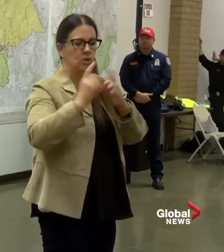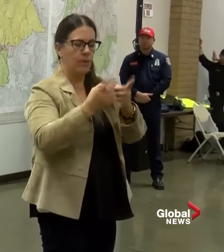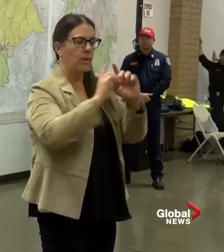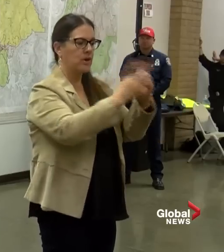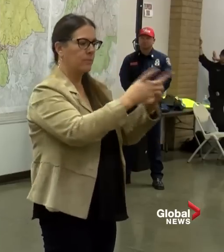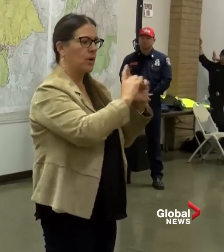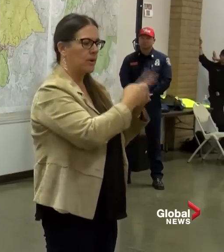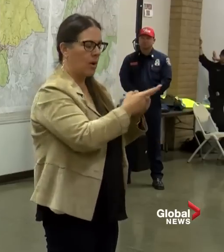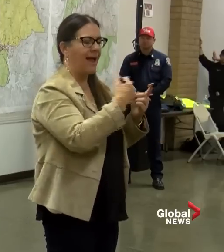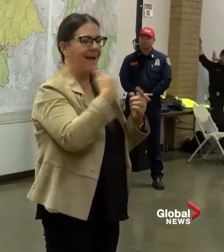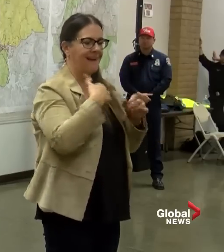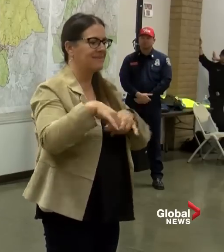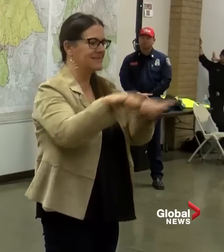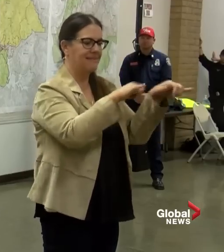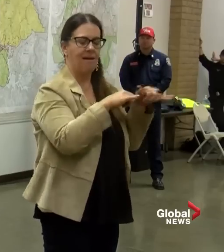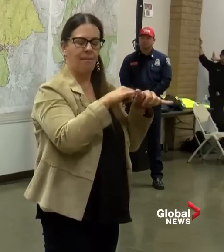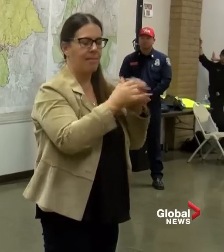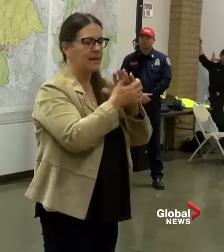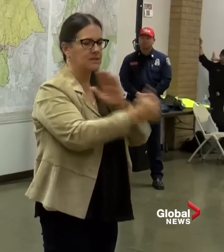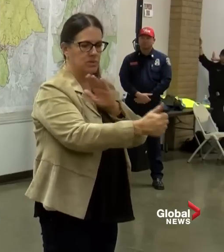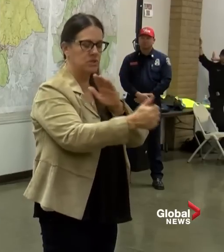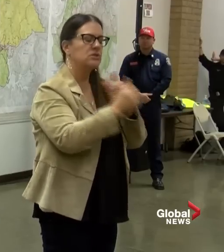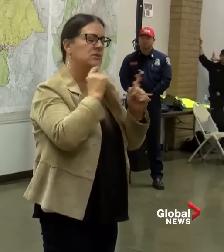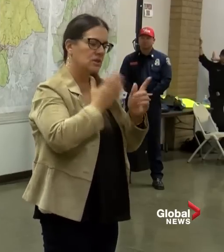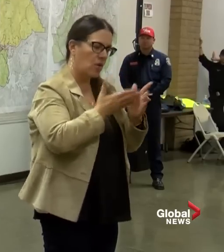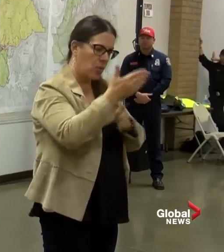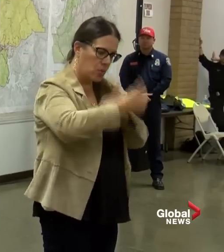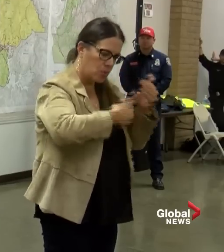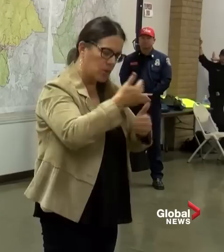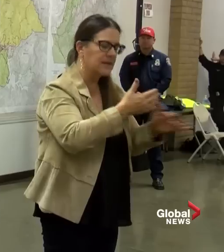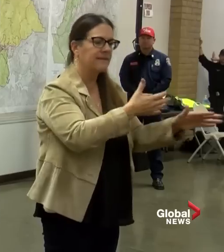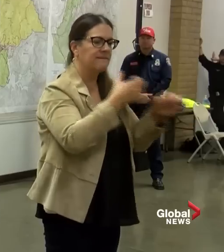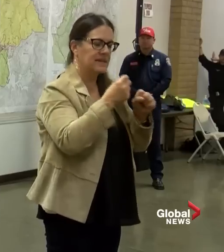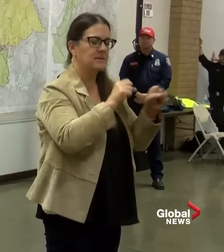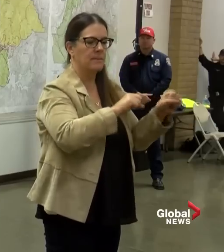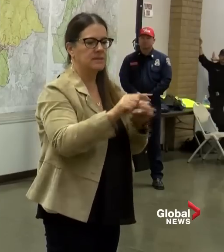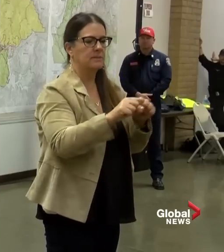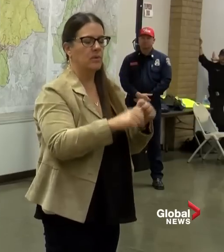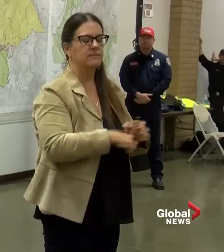same skill set and expertise to be able to get through it as quickly as possible. Thank you.